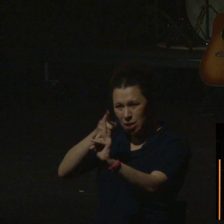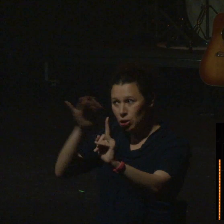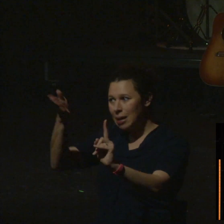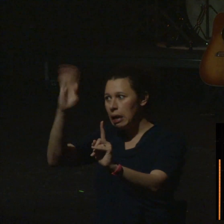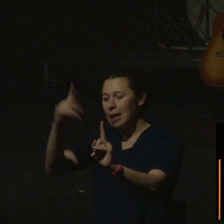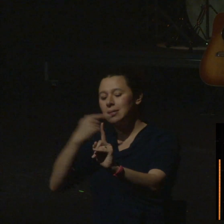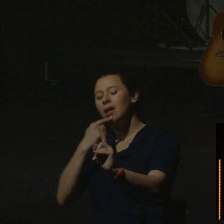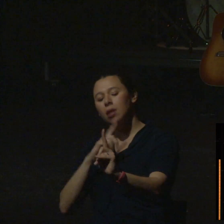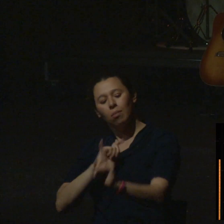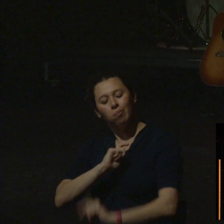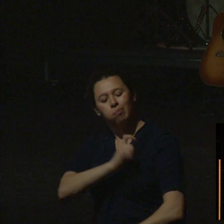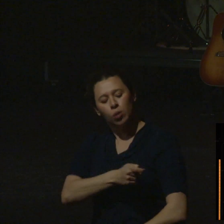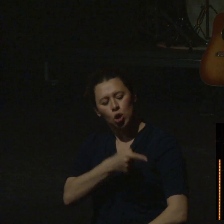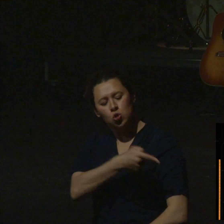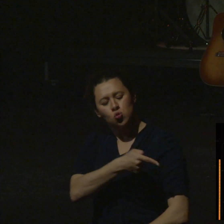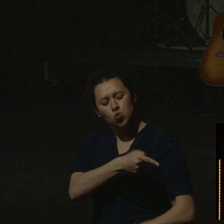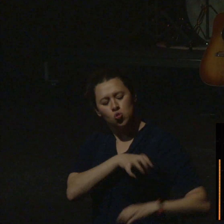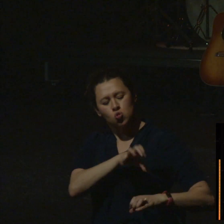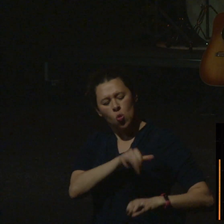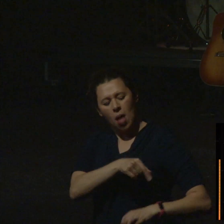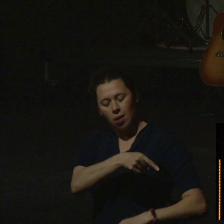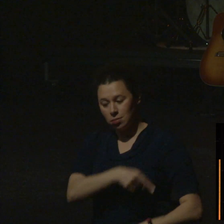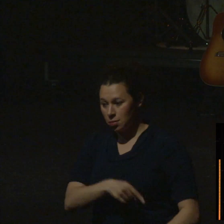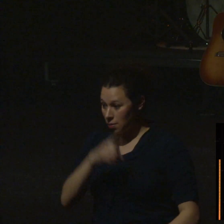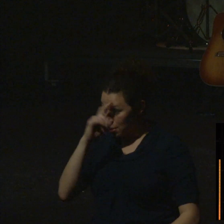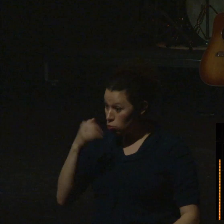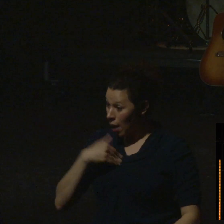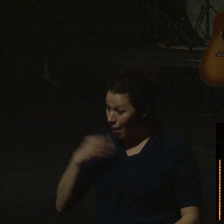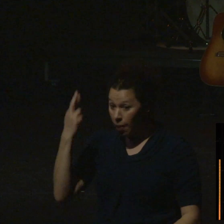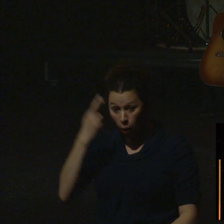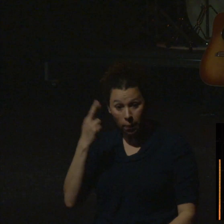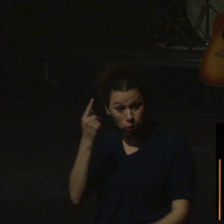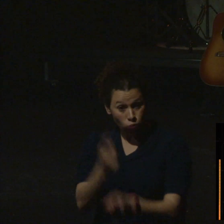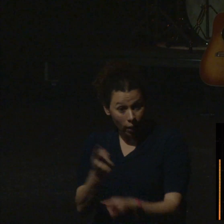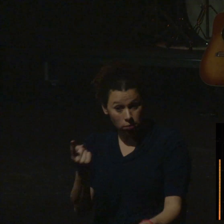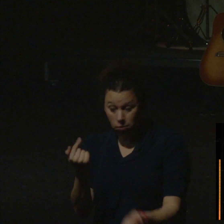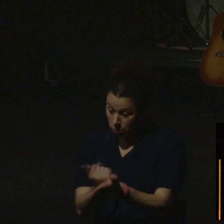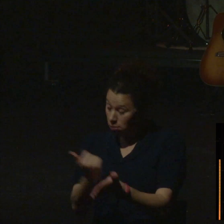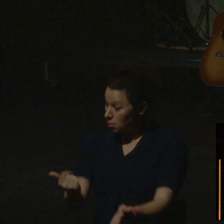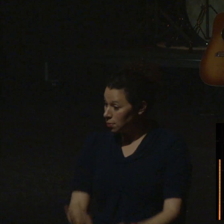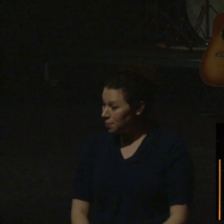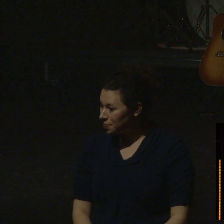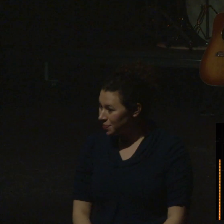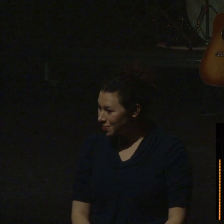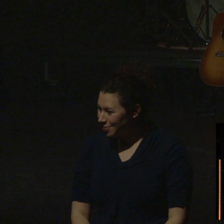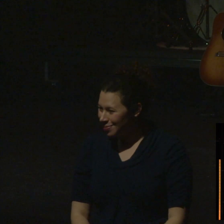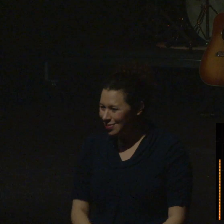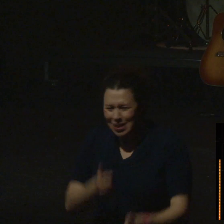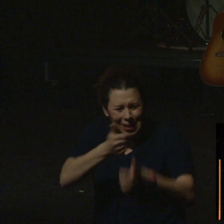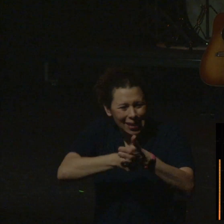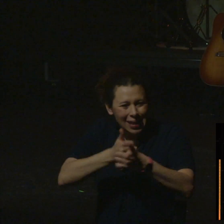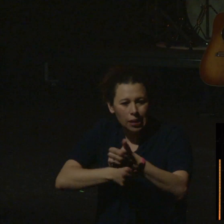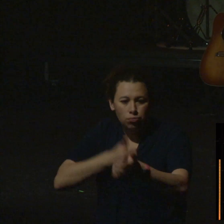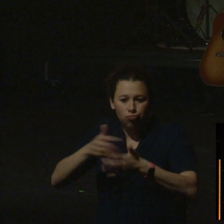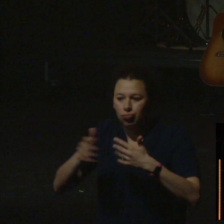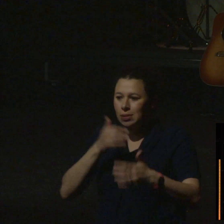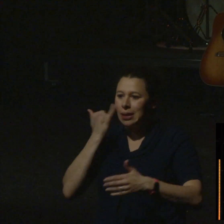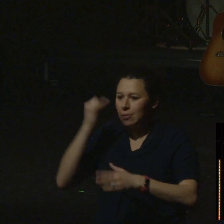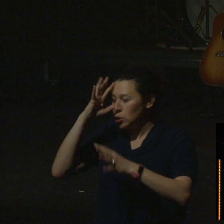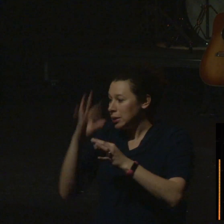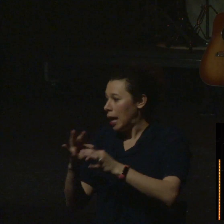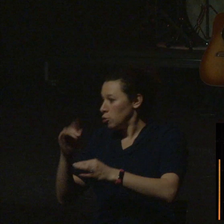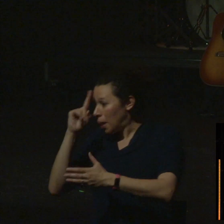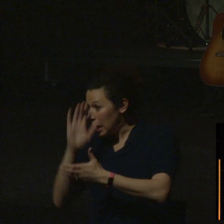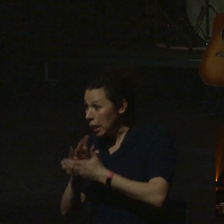you do have a purpose. Amen? Every single one of us, whether you choose to believe it or not, we